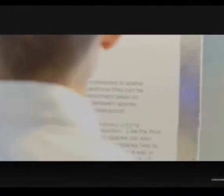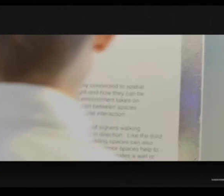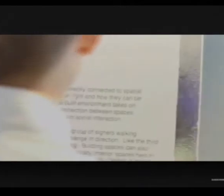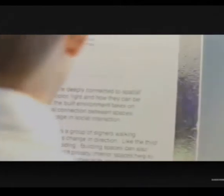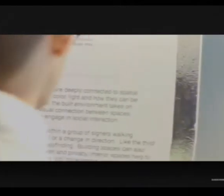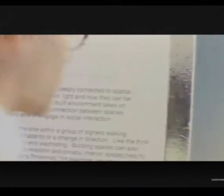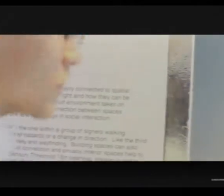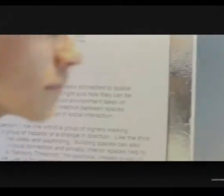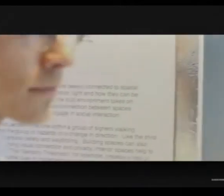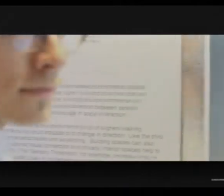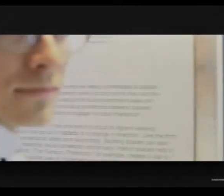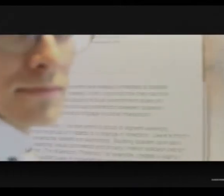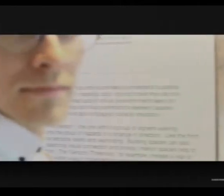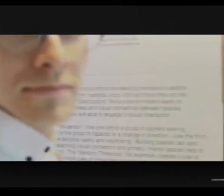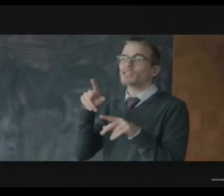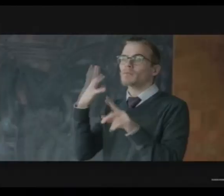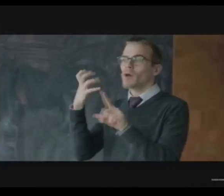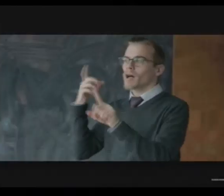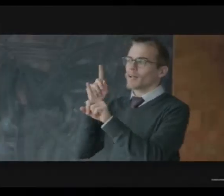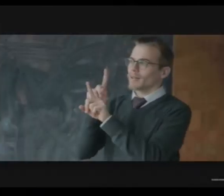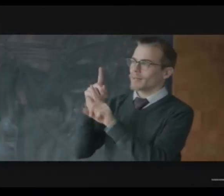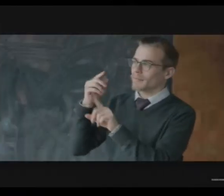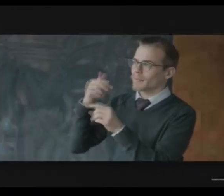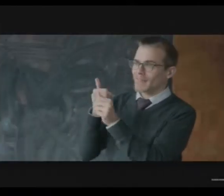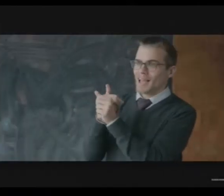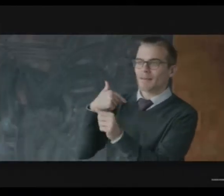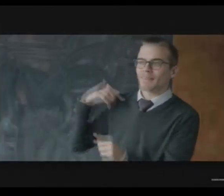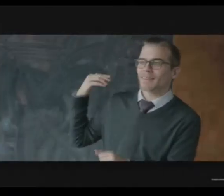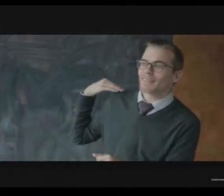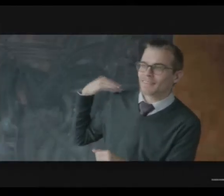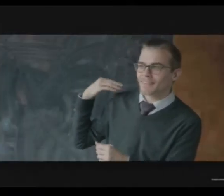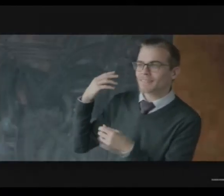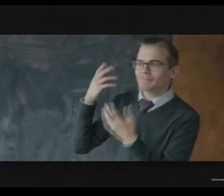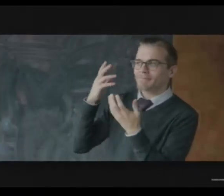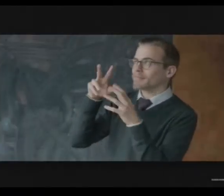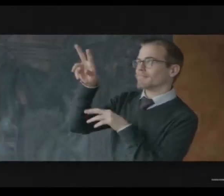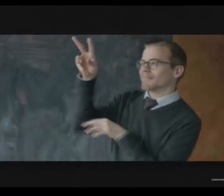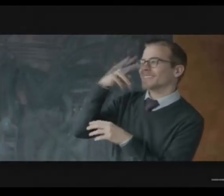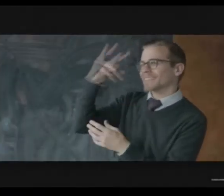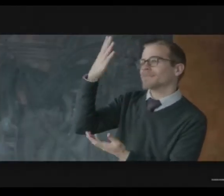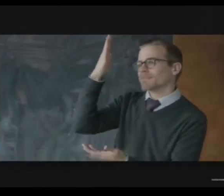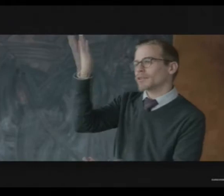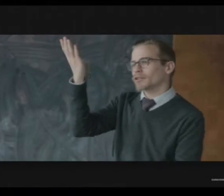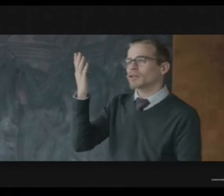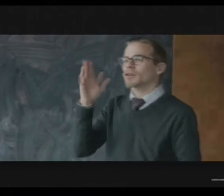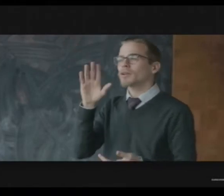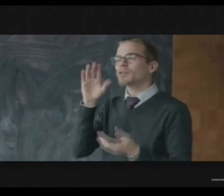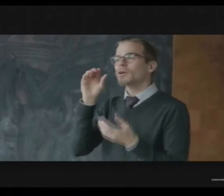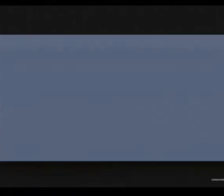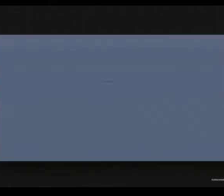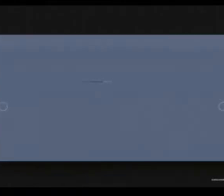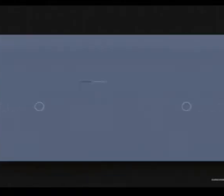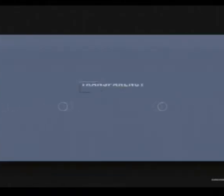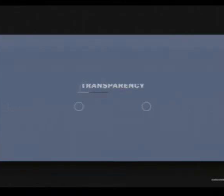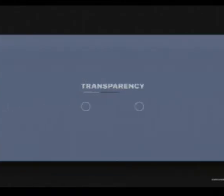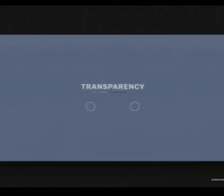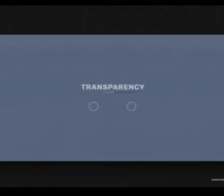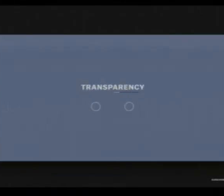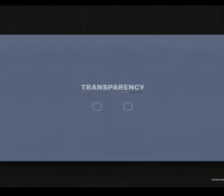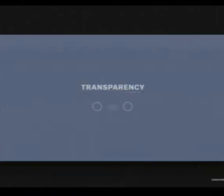they can know if somebody is nearing them behind them, or if somebody taps them, they look up and that reflective space lets them know who's there.